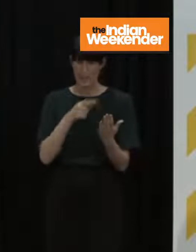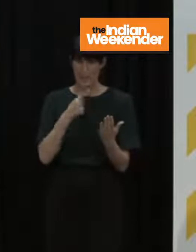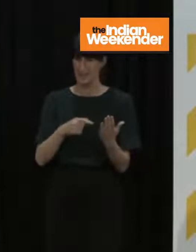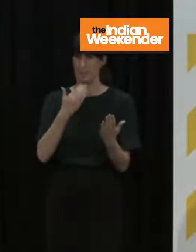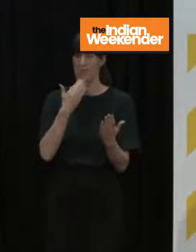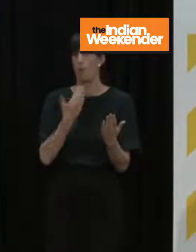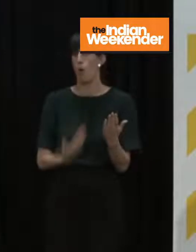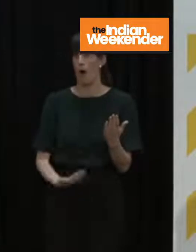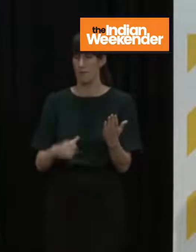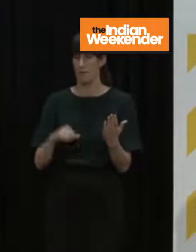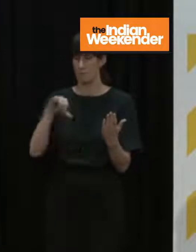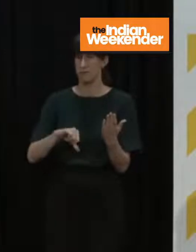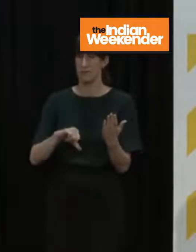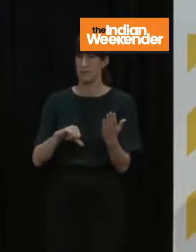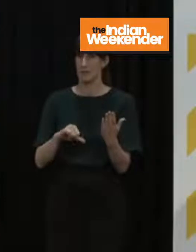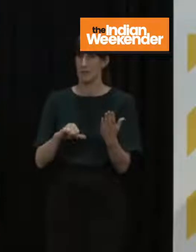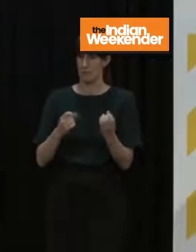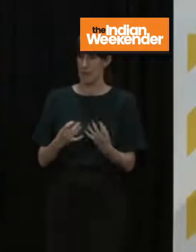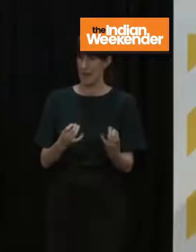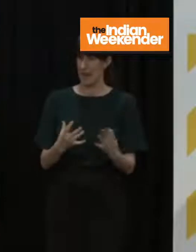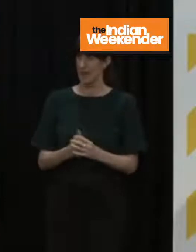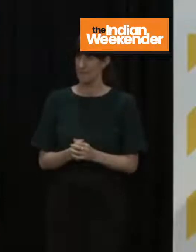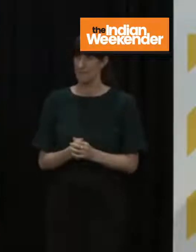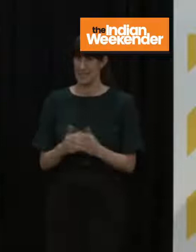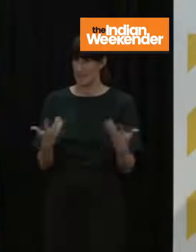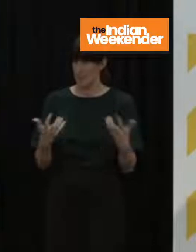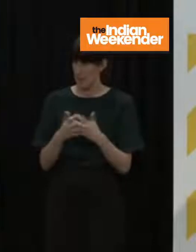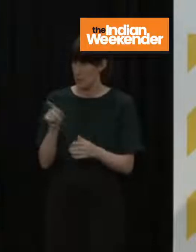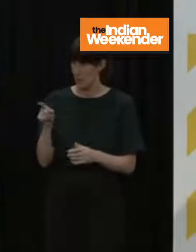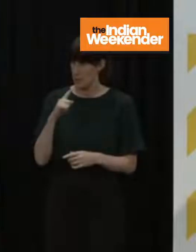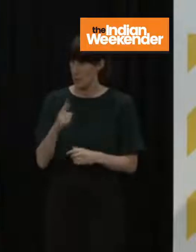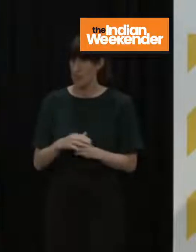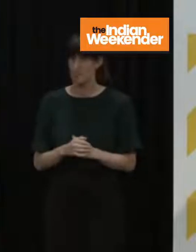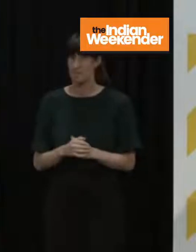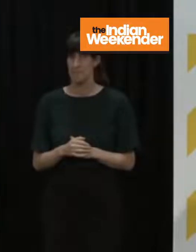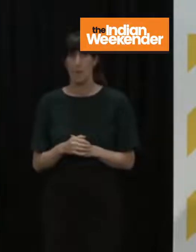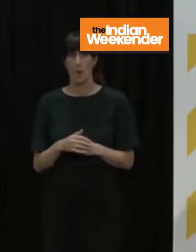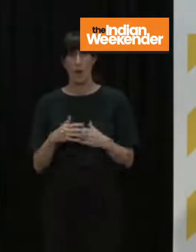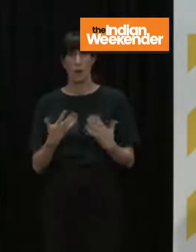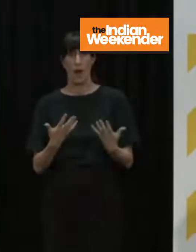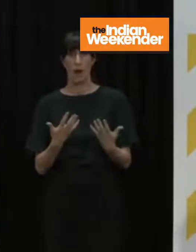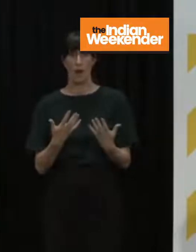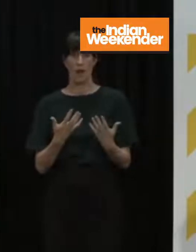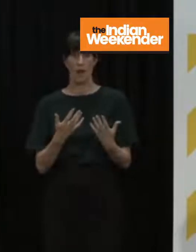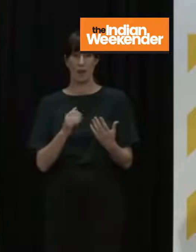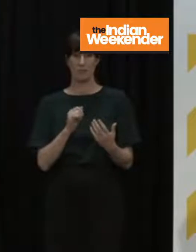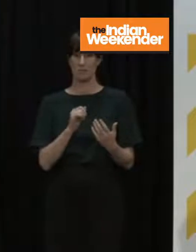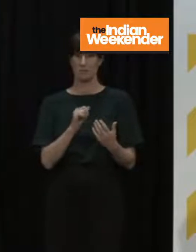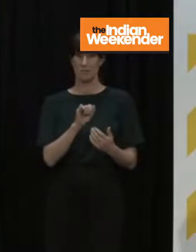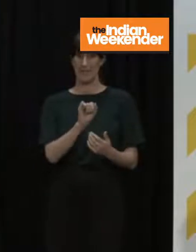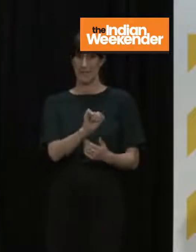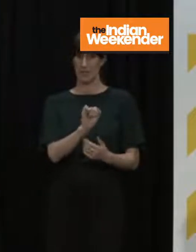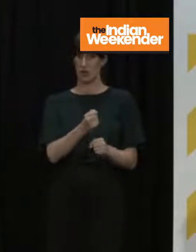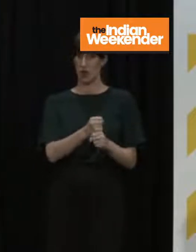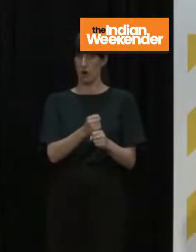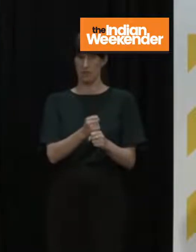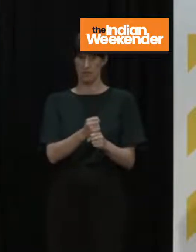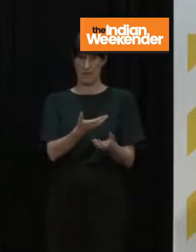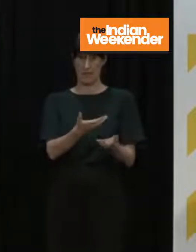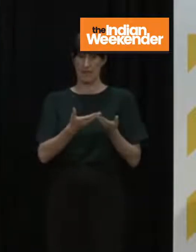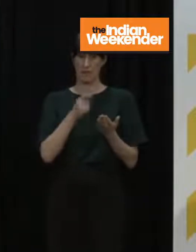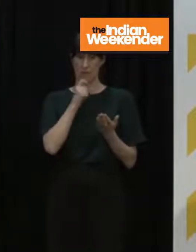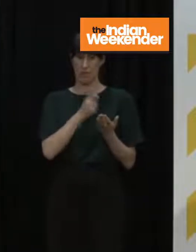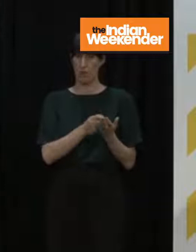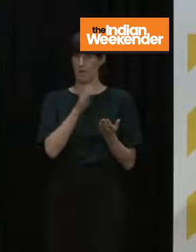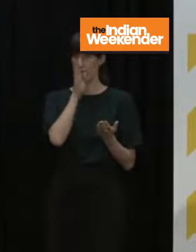match his assessment of it. Well, what as I say, his job is to give us his free and frank assessment. What I do know is that the health system has